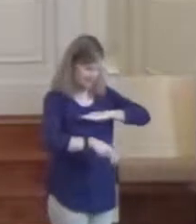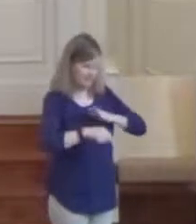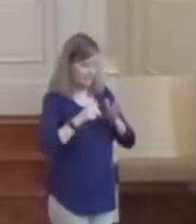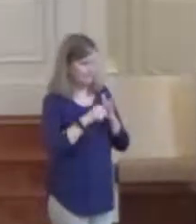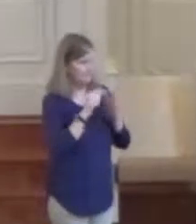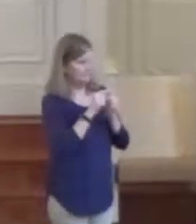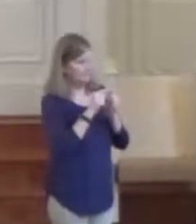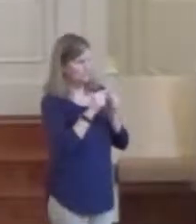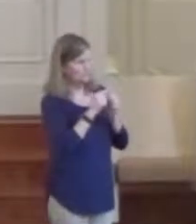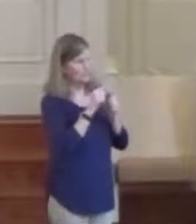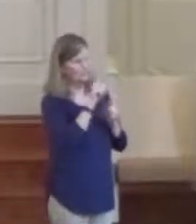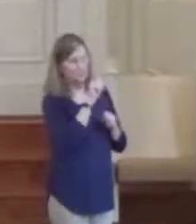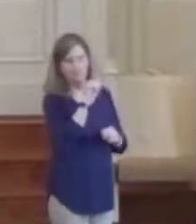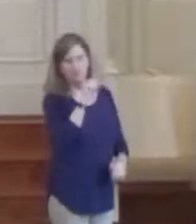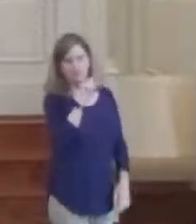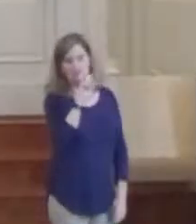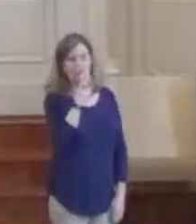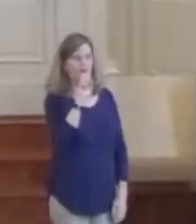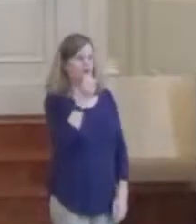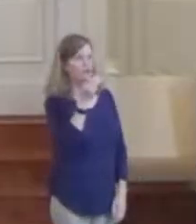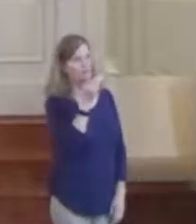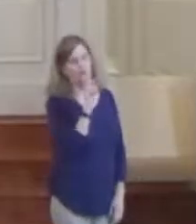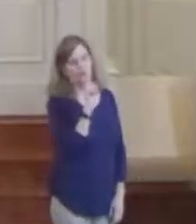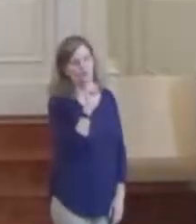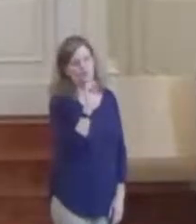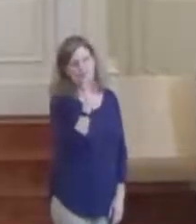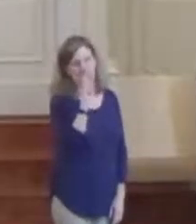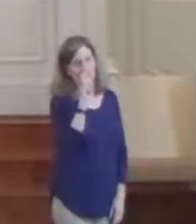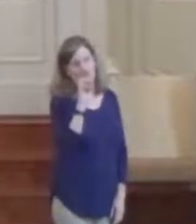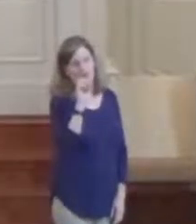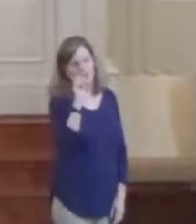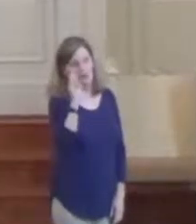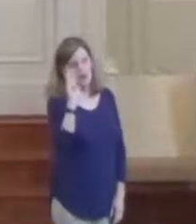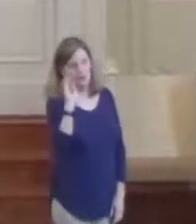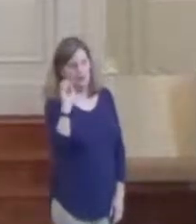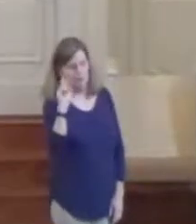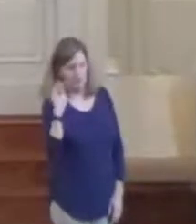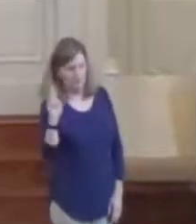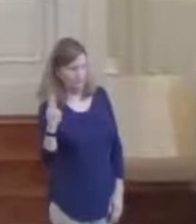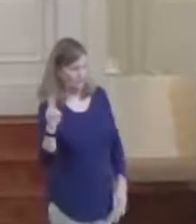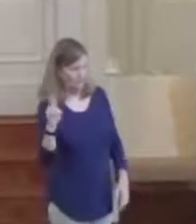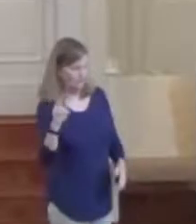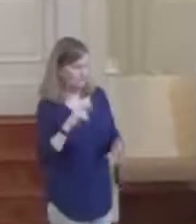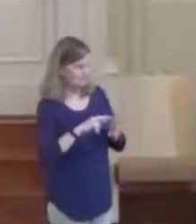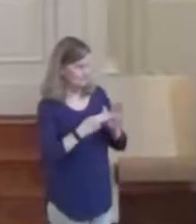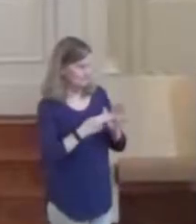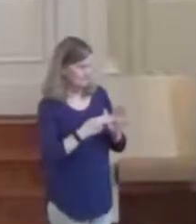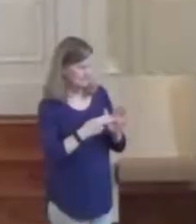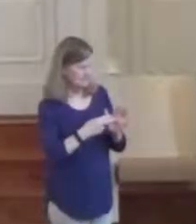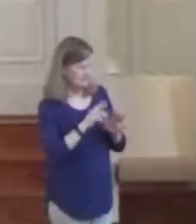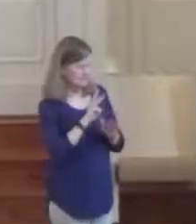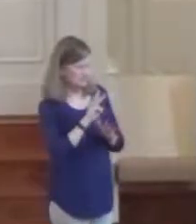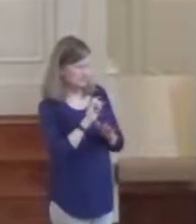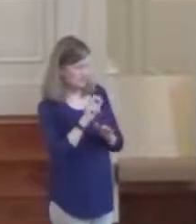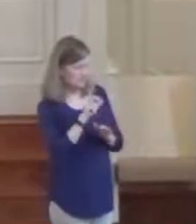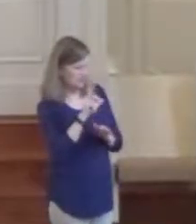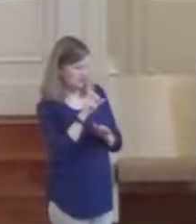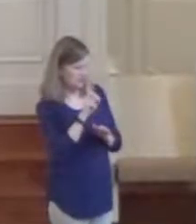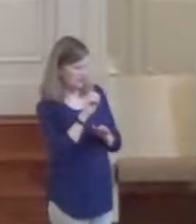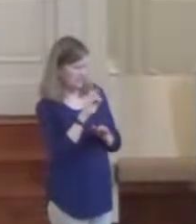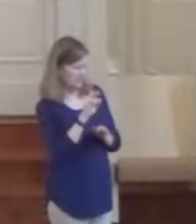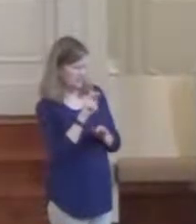This word is tohu vabohu. Tohu means wilderness or wasteland or